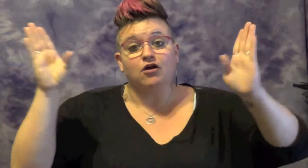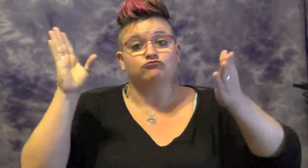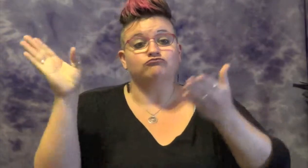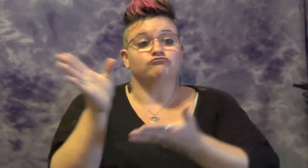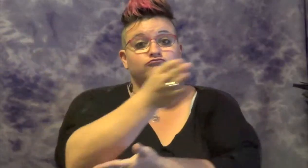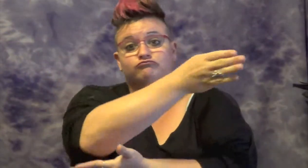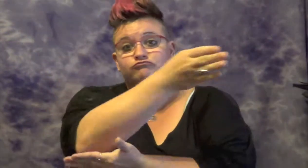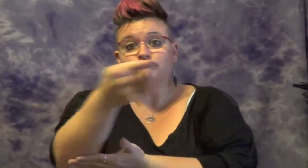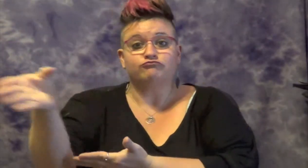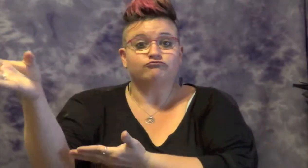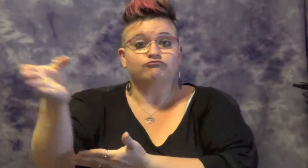If you have a broad schema,